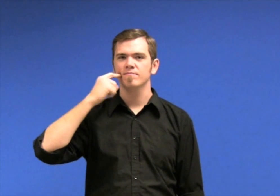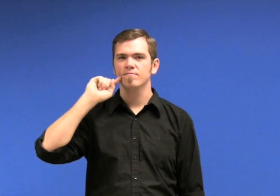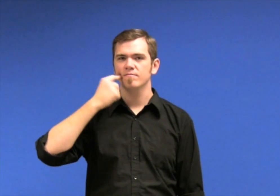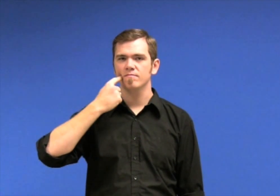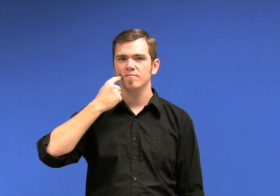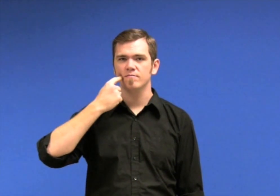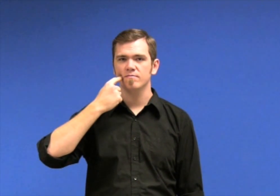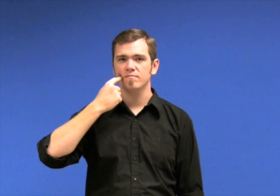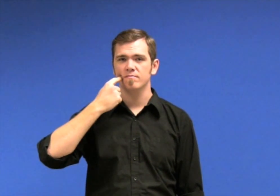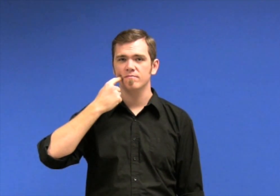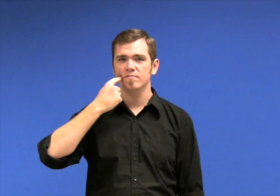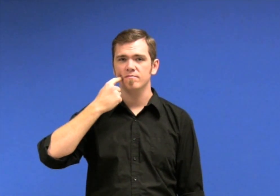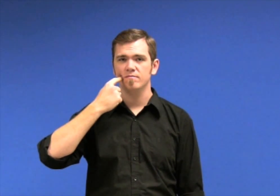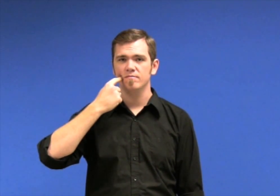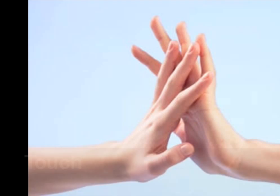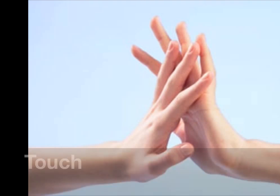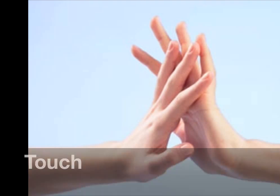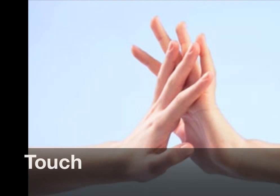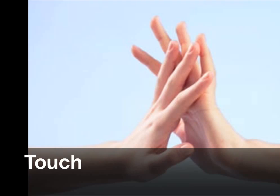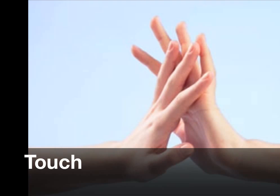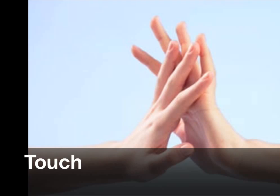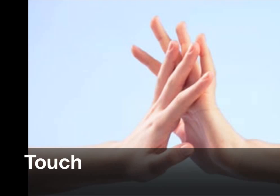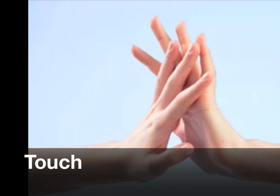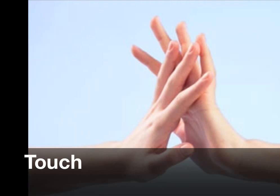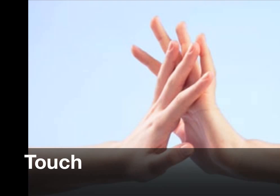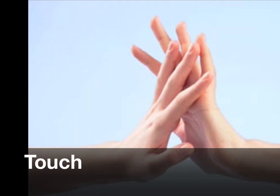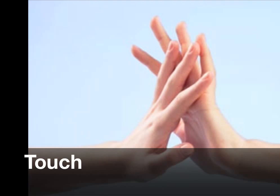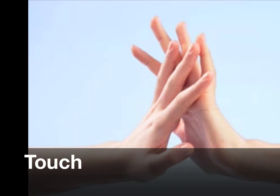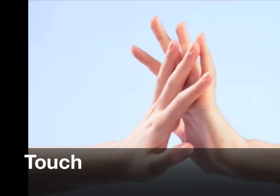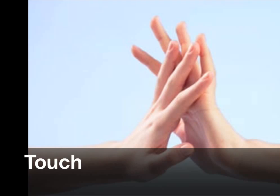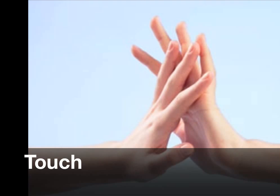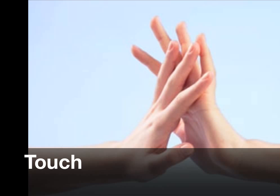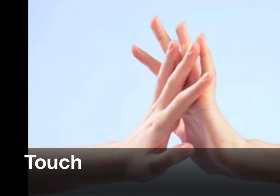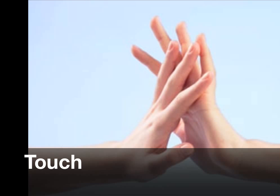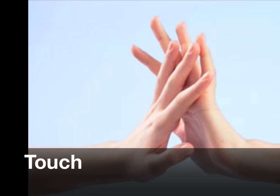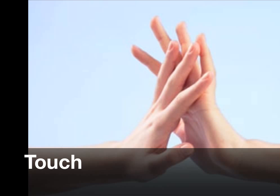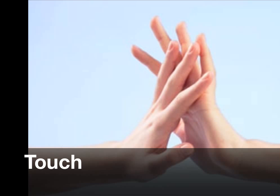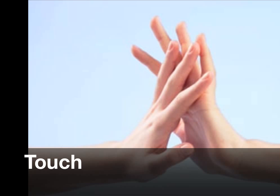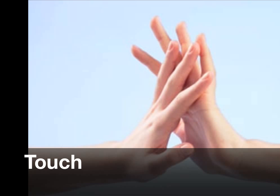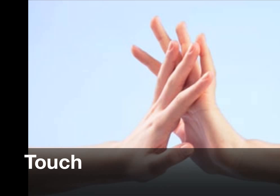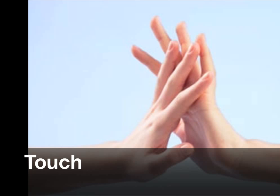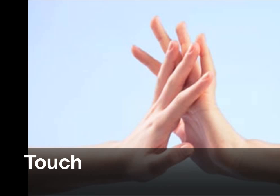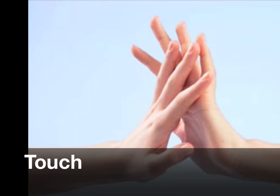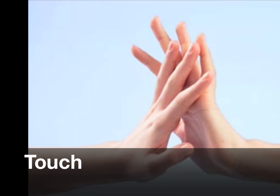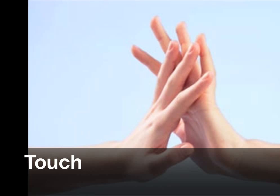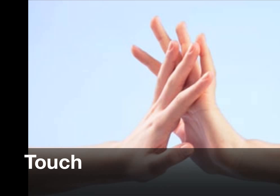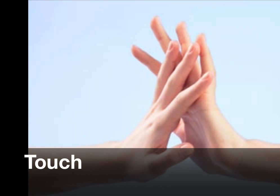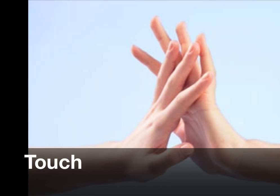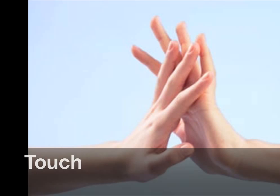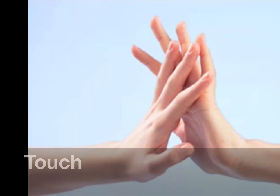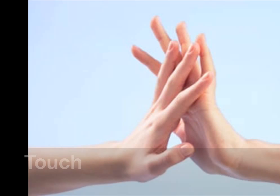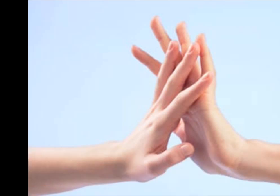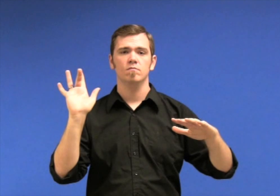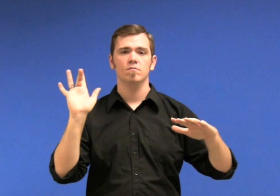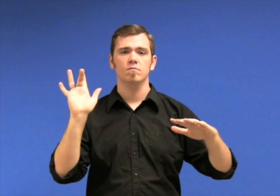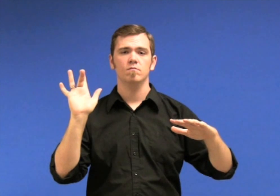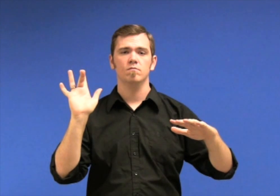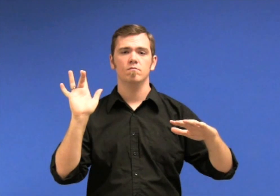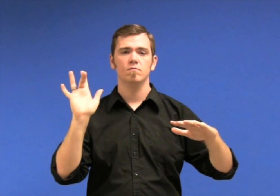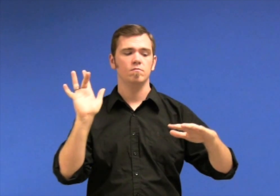a cavity. All right, the sign for touch. We'll talk about this in class. You just want to be careful with this sign. Do it exactly as I